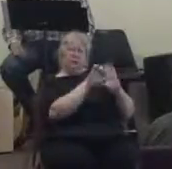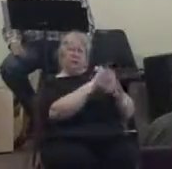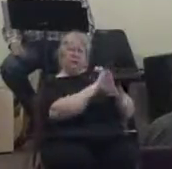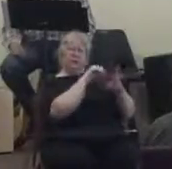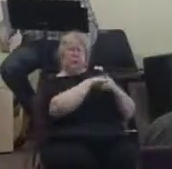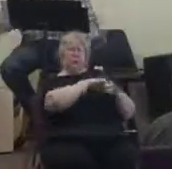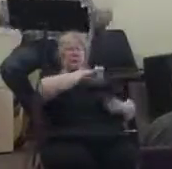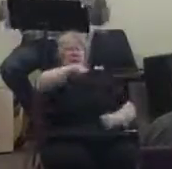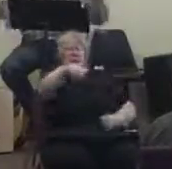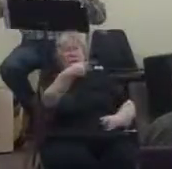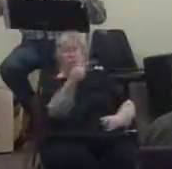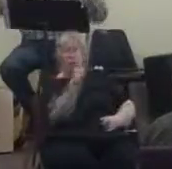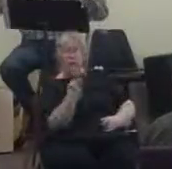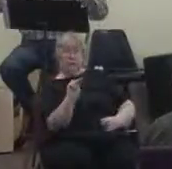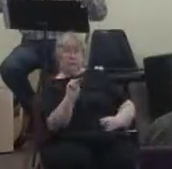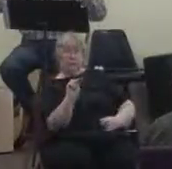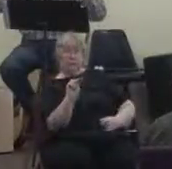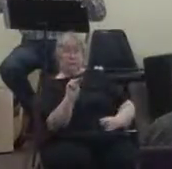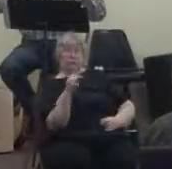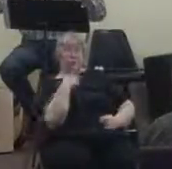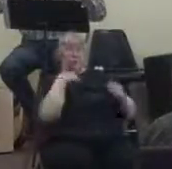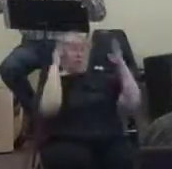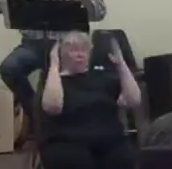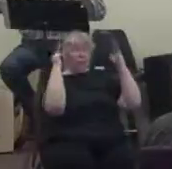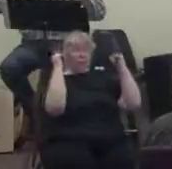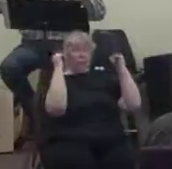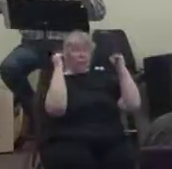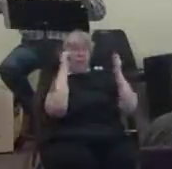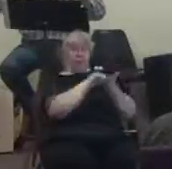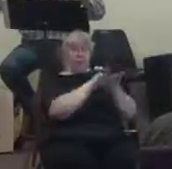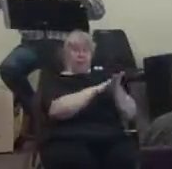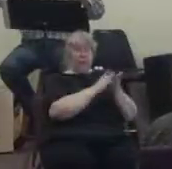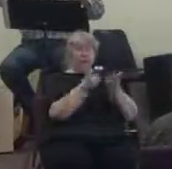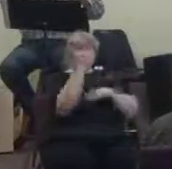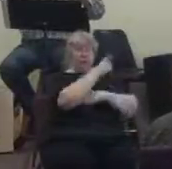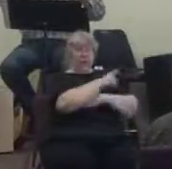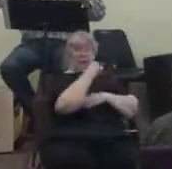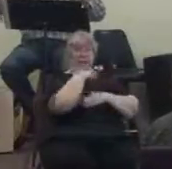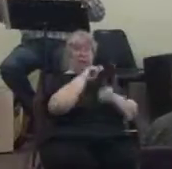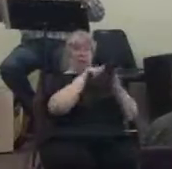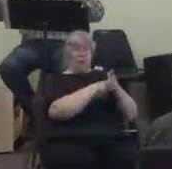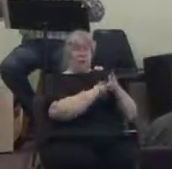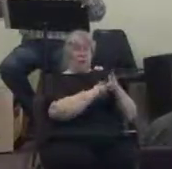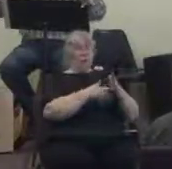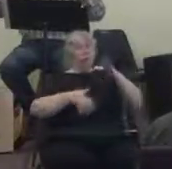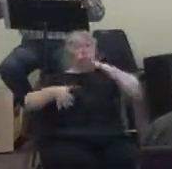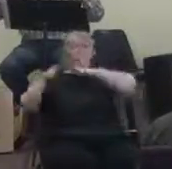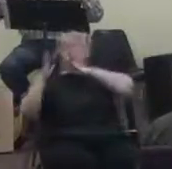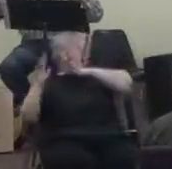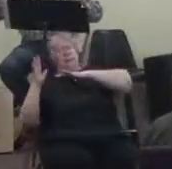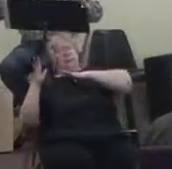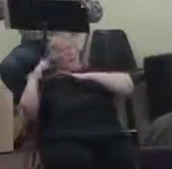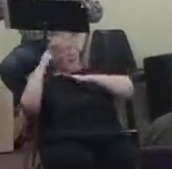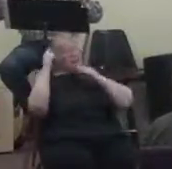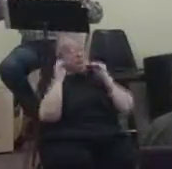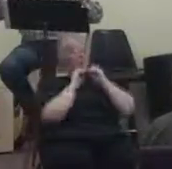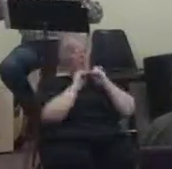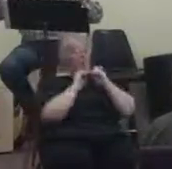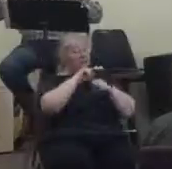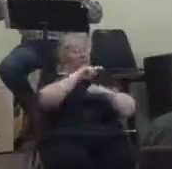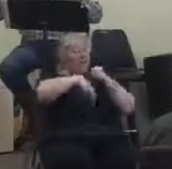John. I wish I would have written down the day we started. Oh my gosh, it was eons ago. I think over a year and a half ago